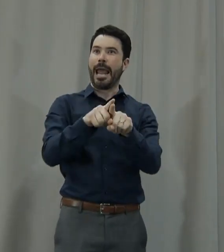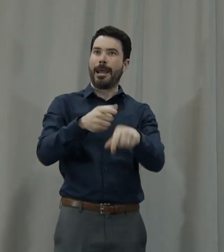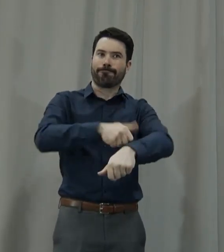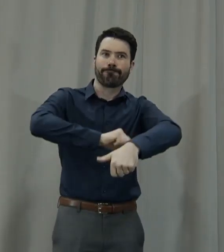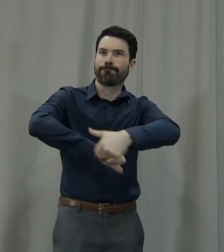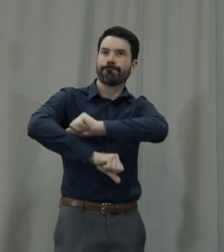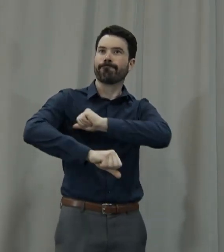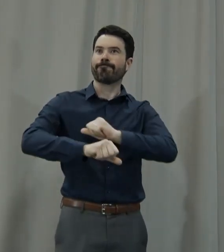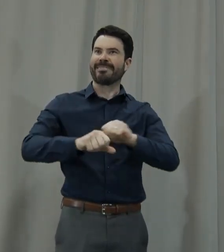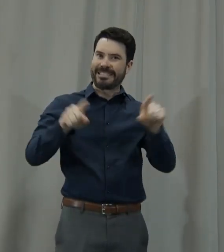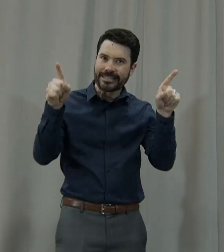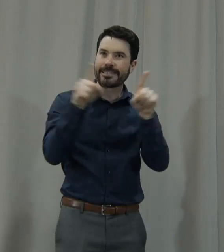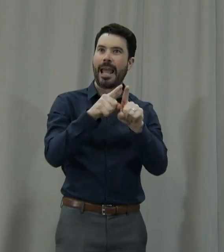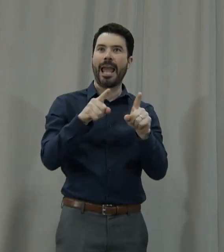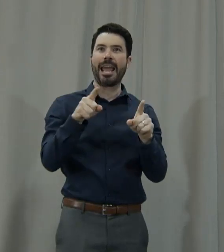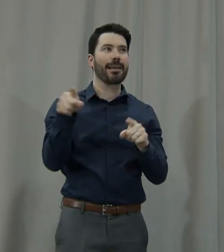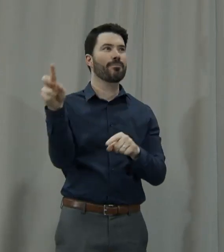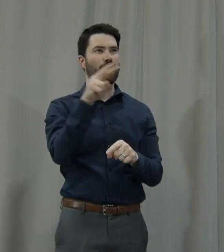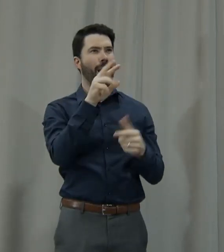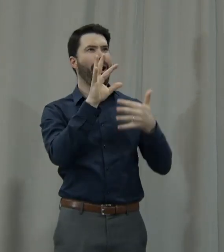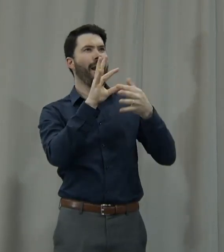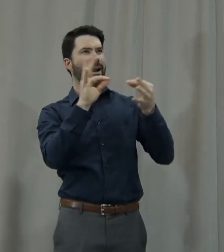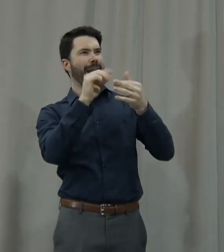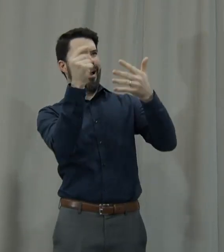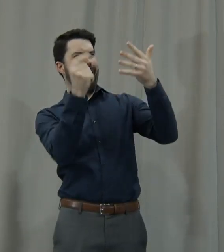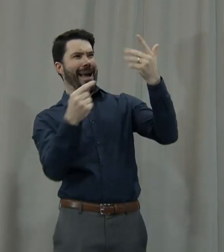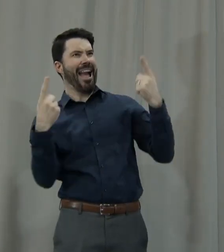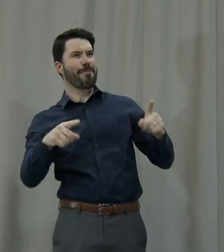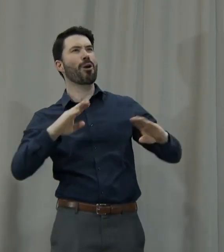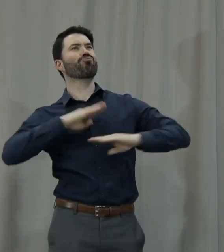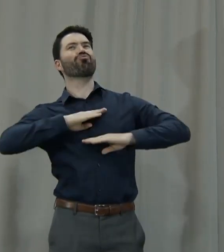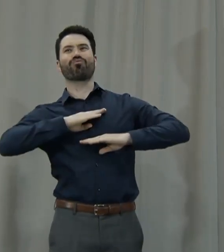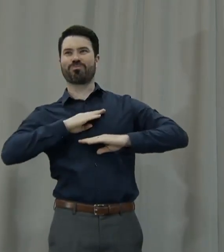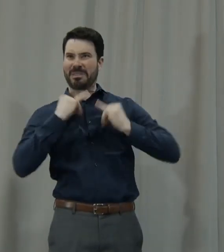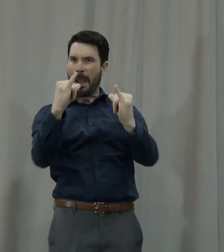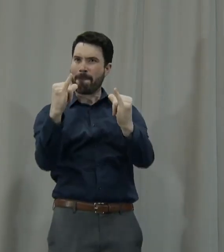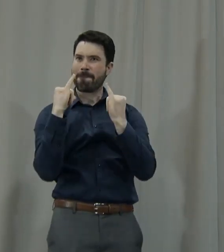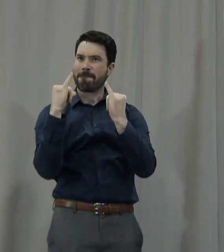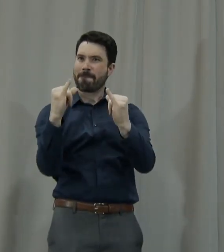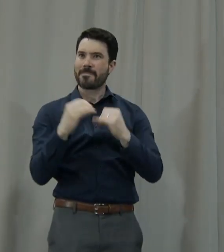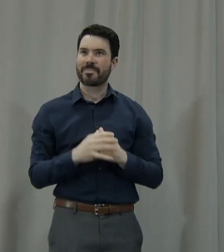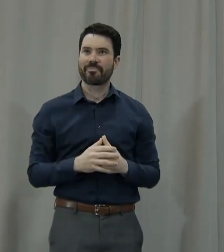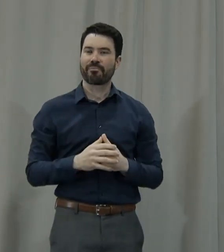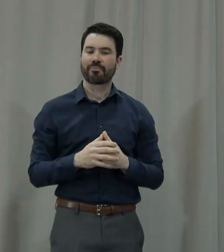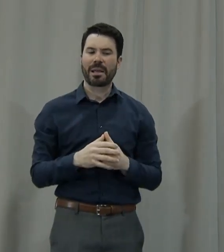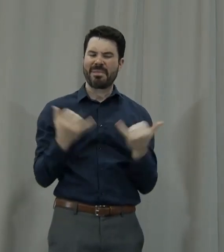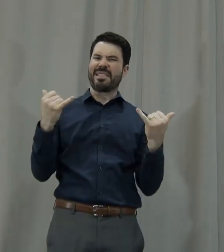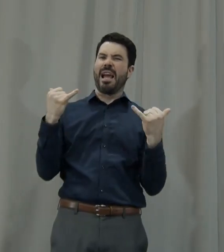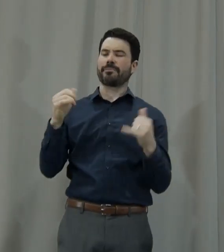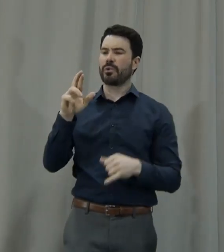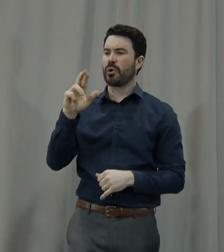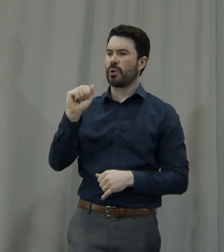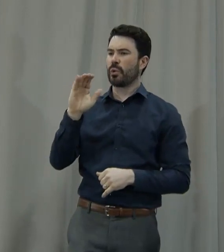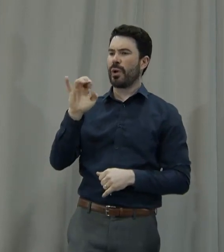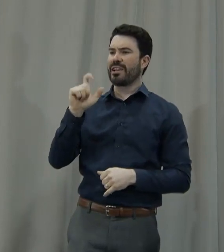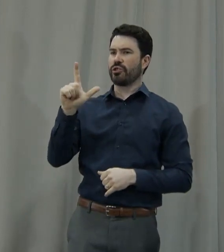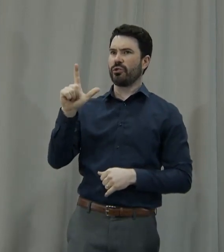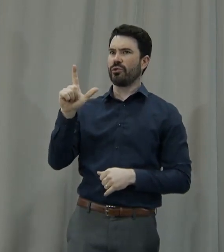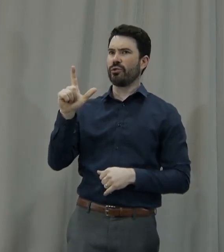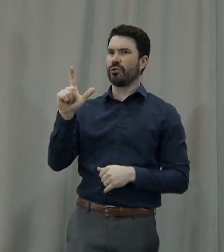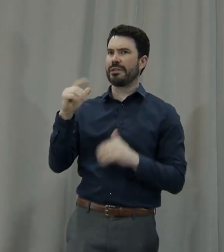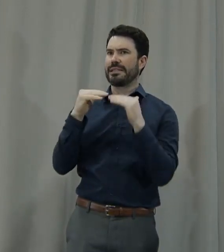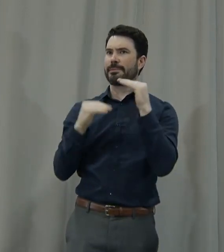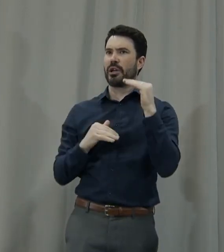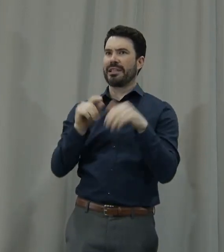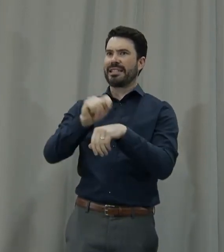happy about. But let's talk a little bit about our Racial Disparities Task Force. Kim, how much time do I